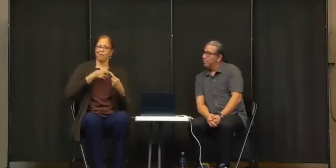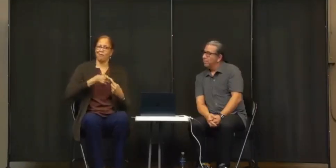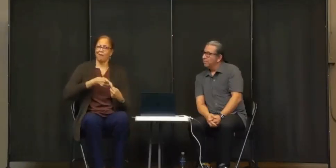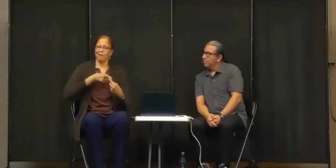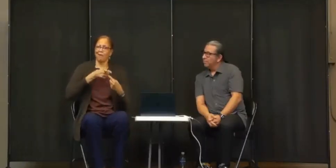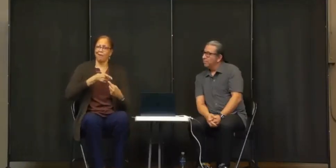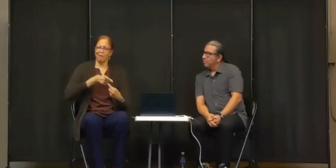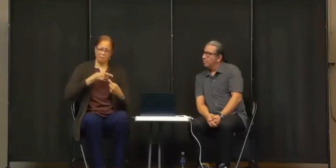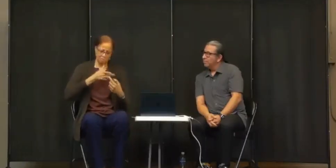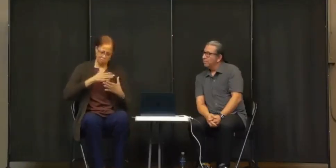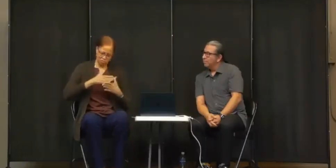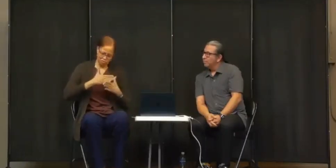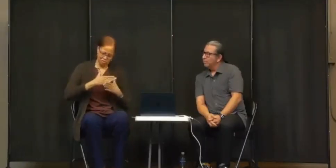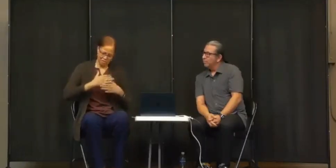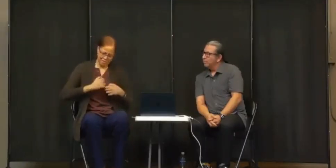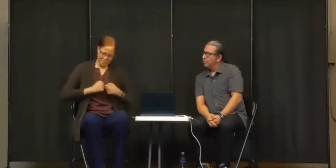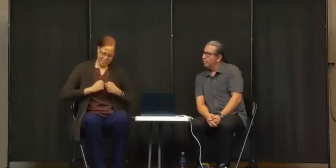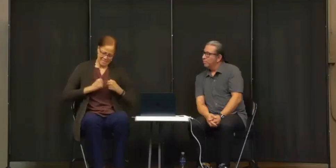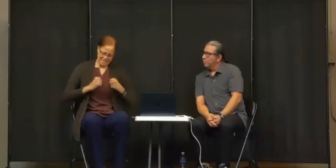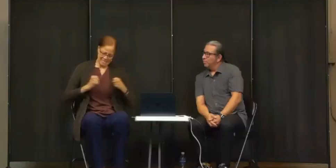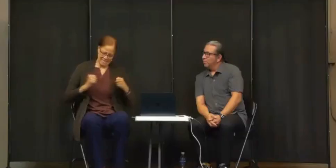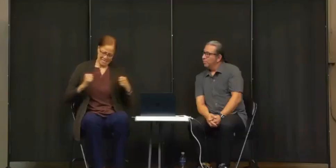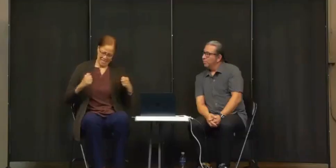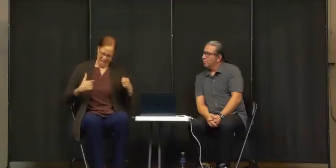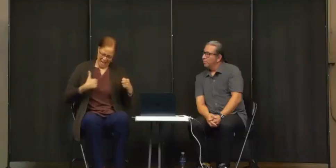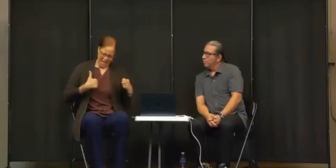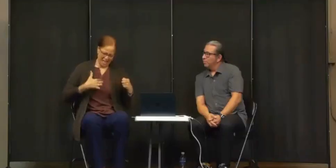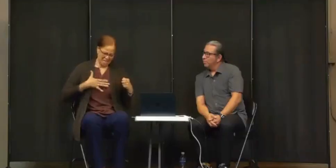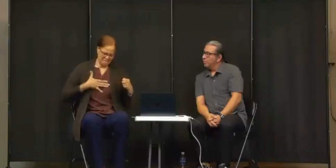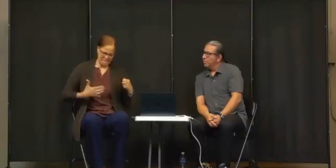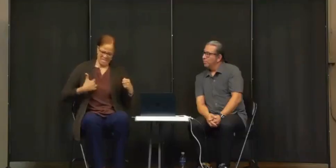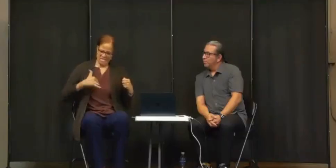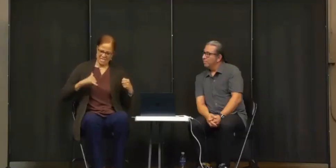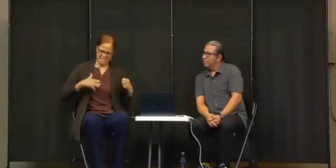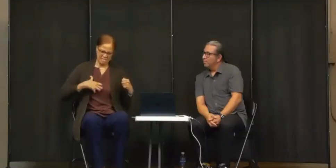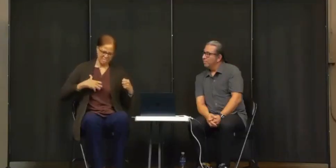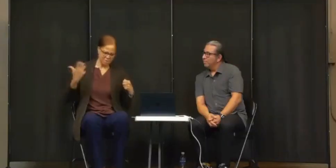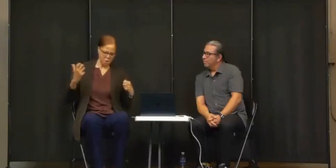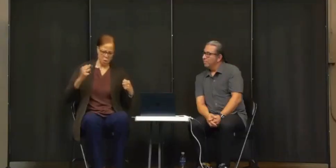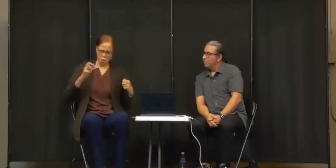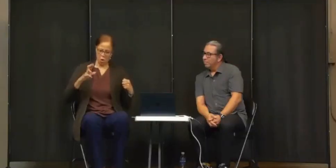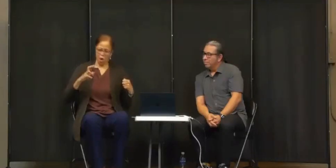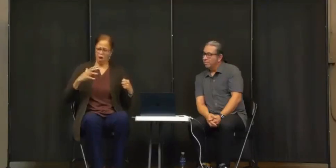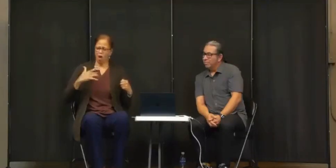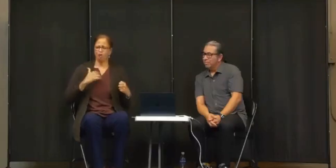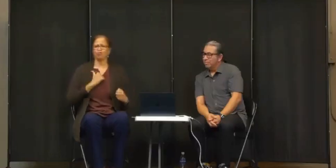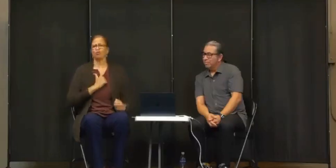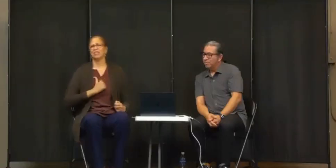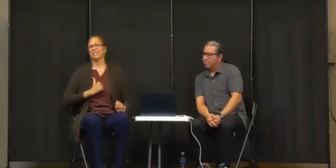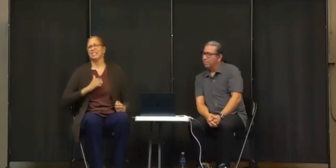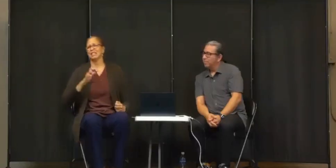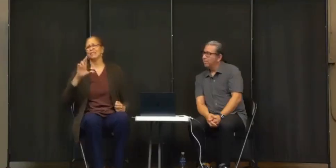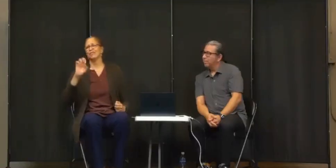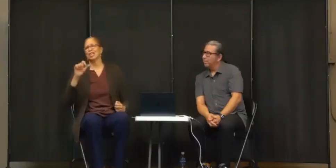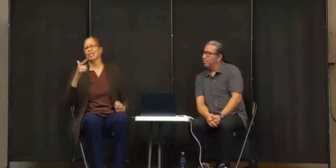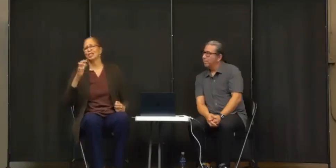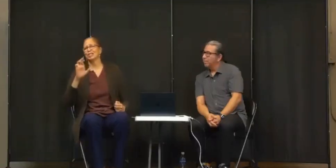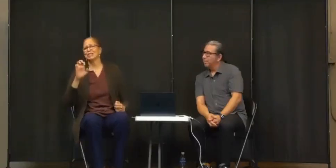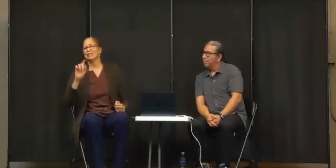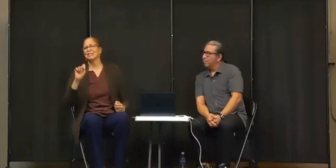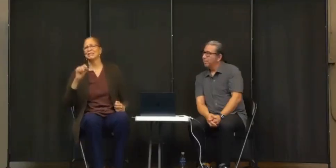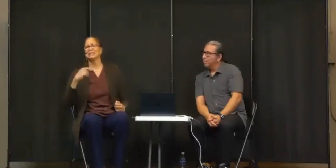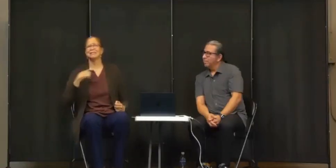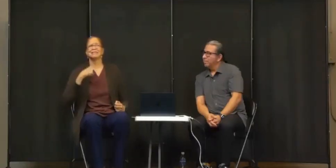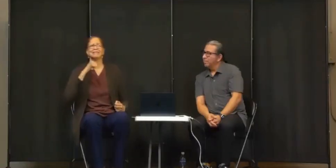sharing. And your struggles and your frustration is sharing that and opening up and letting that come forth. Your anger or your